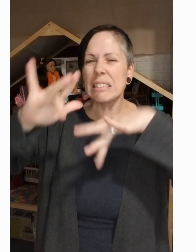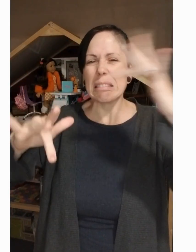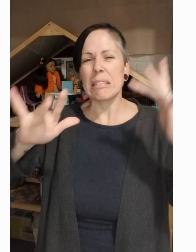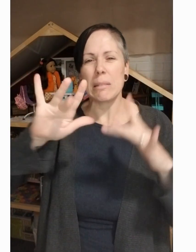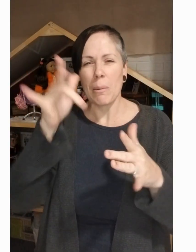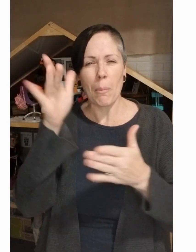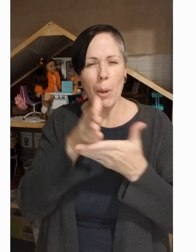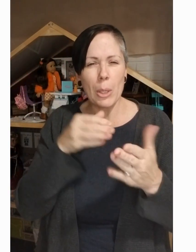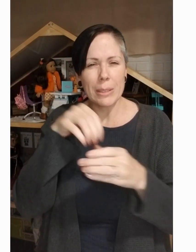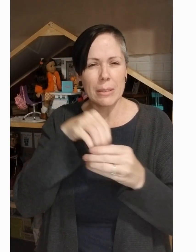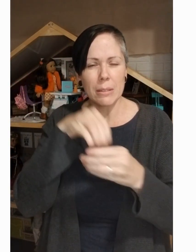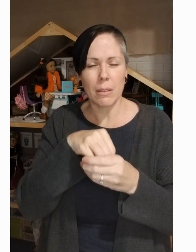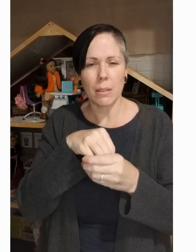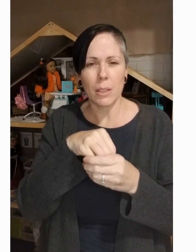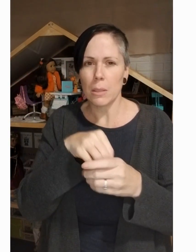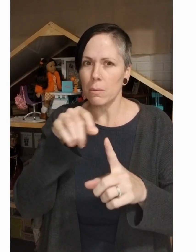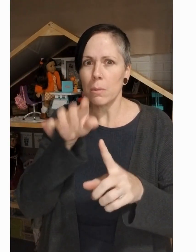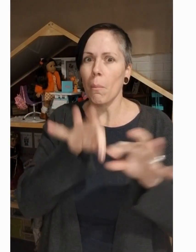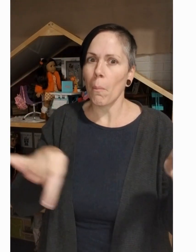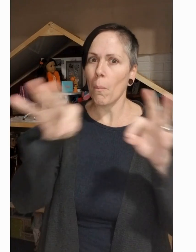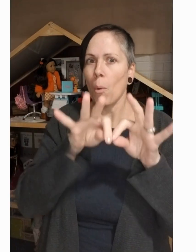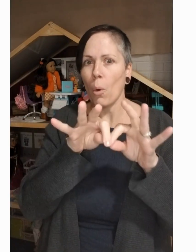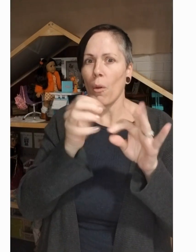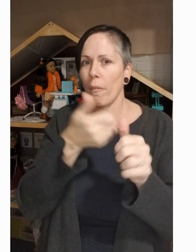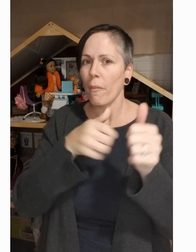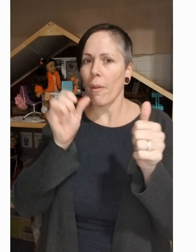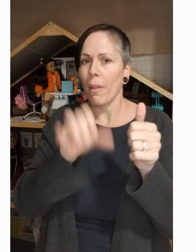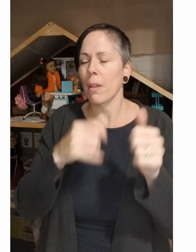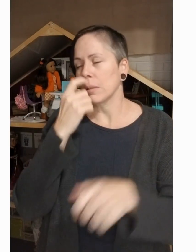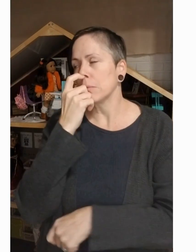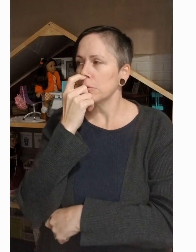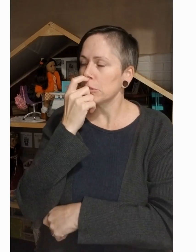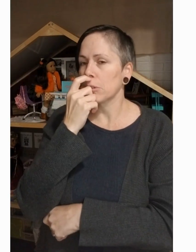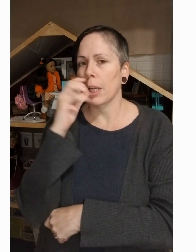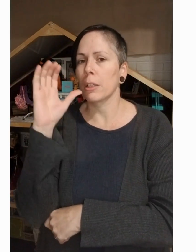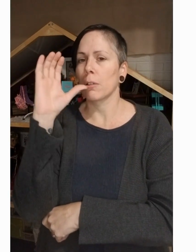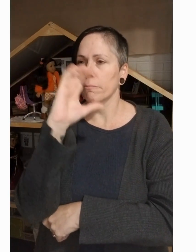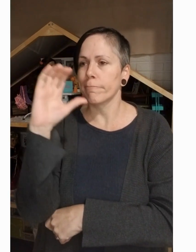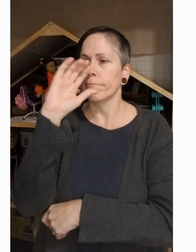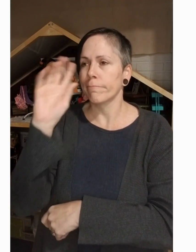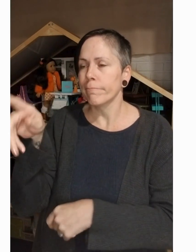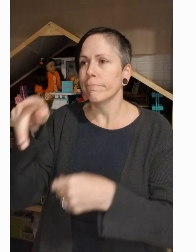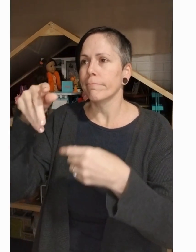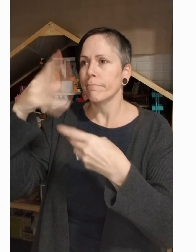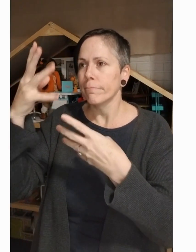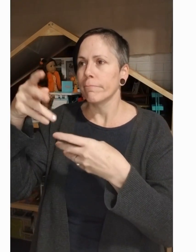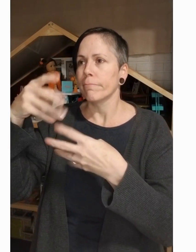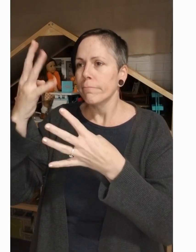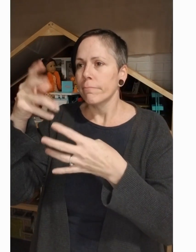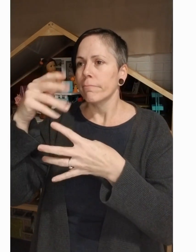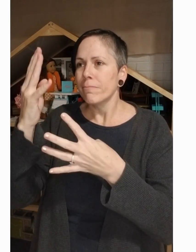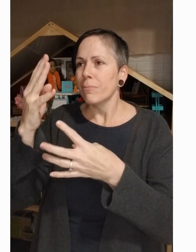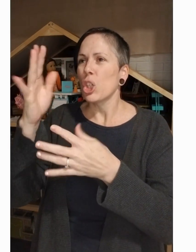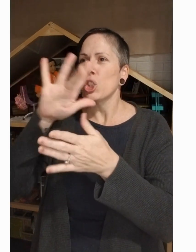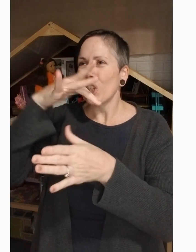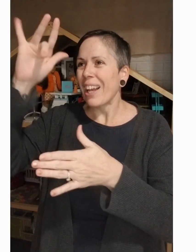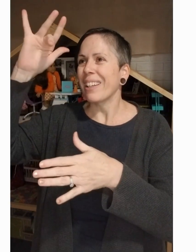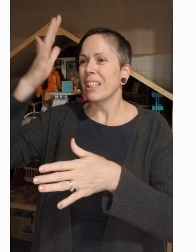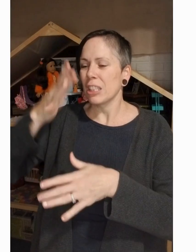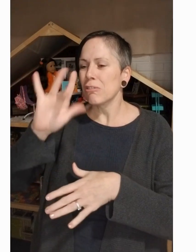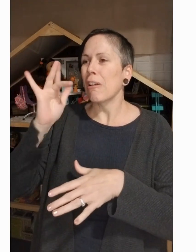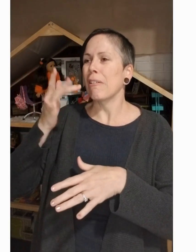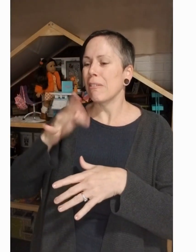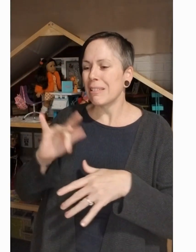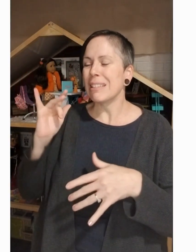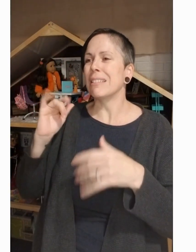sparkly, shimmery snow pieces in it. And I was like, that's all I could find was the kind that had the really shiny stuff